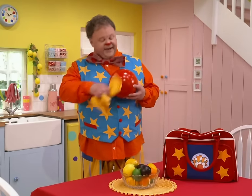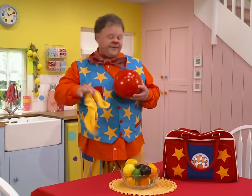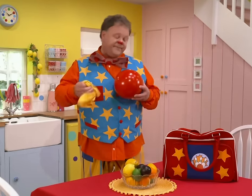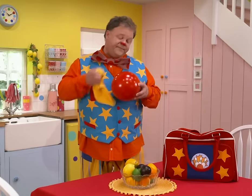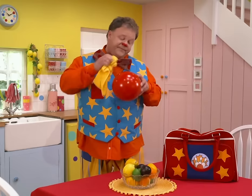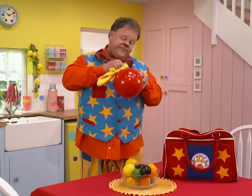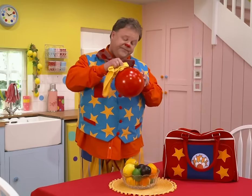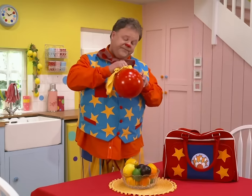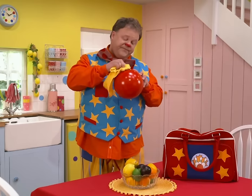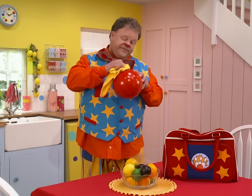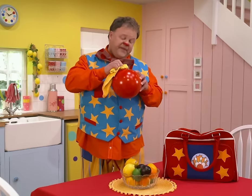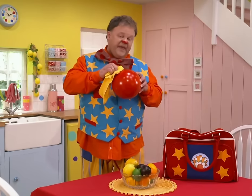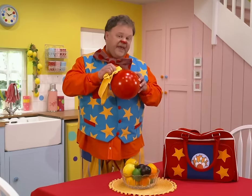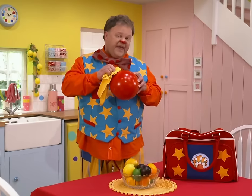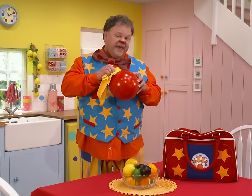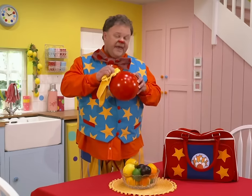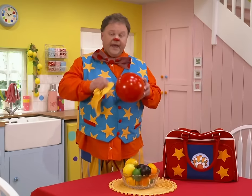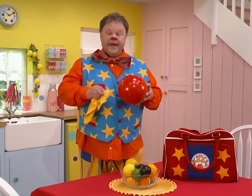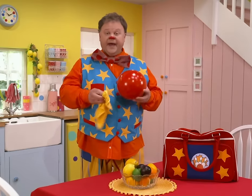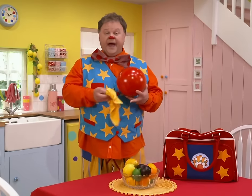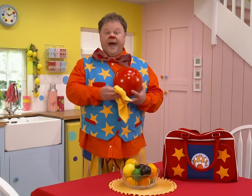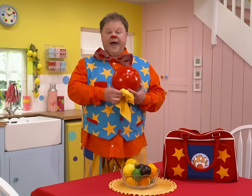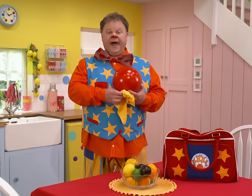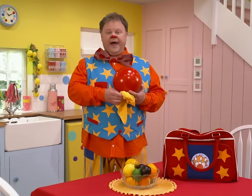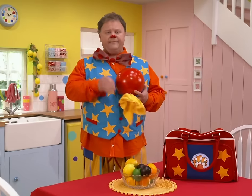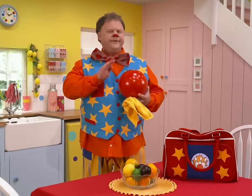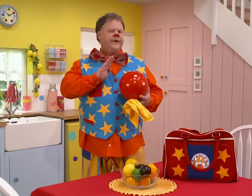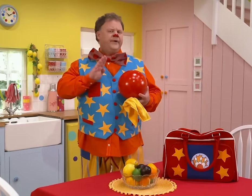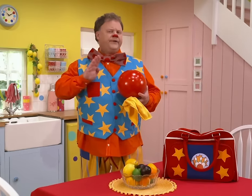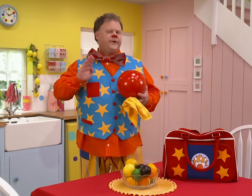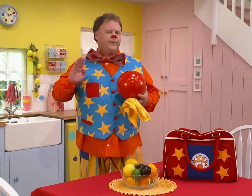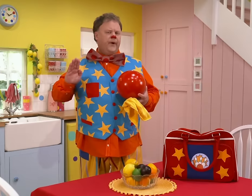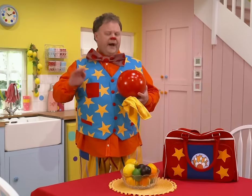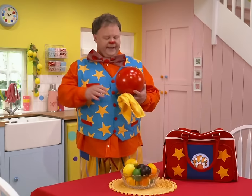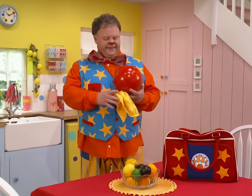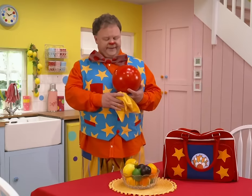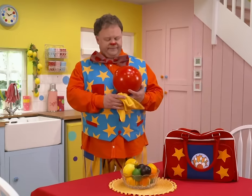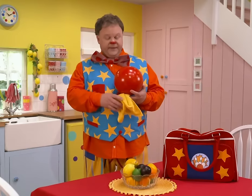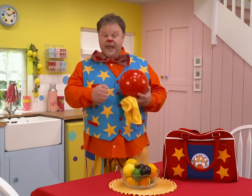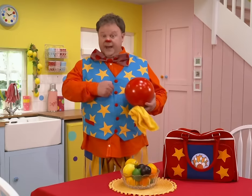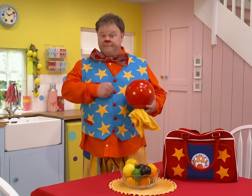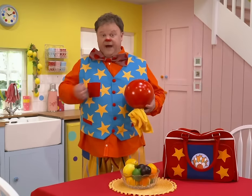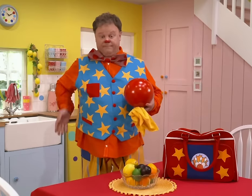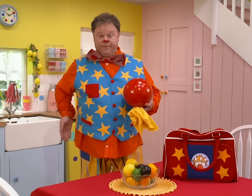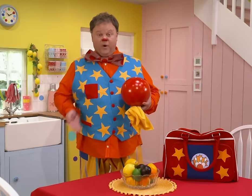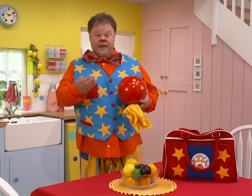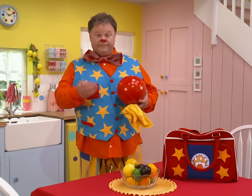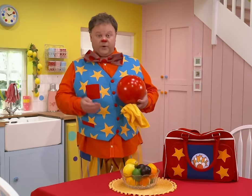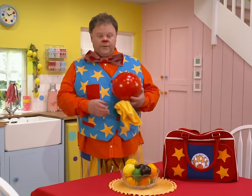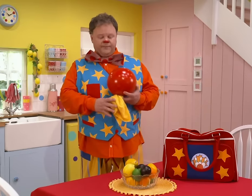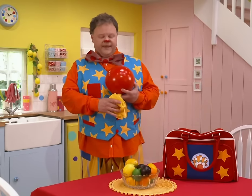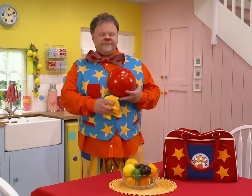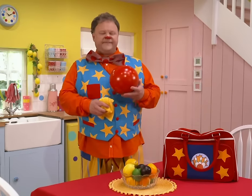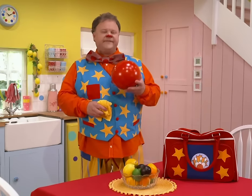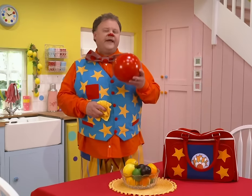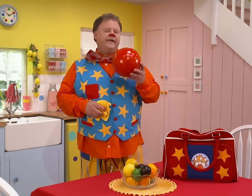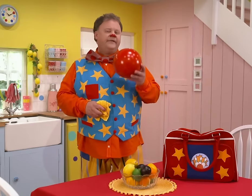Are you ready to go bowling, Mr. Tumble? Not quite. My bowling ball is still